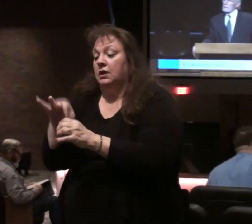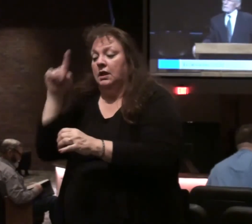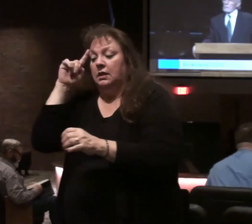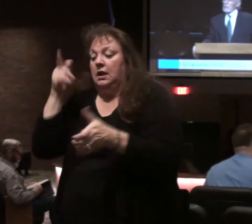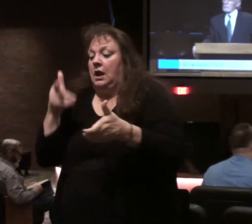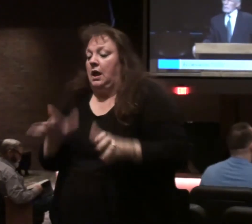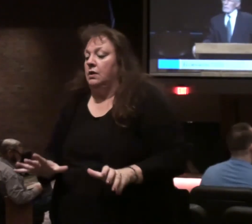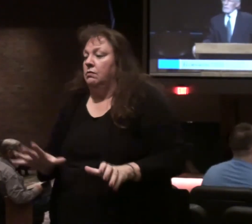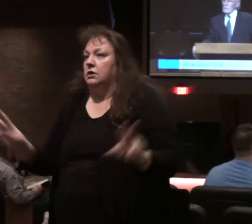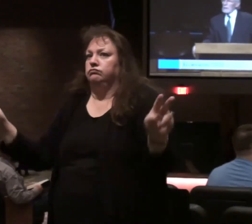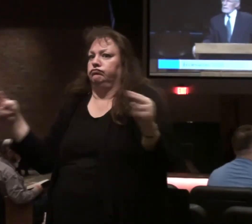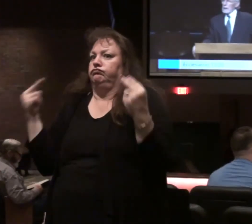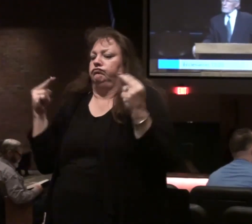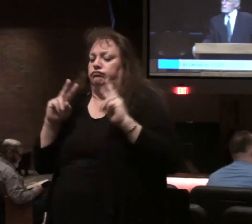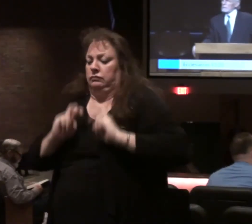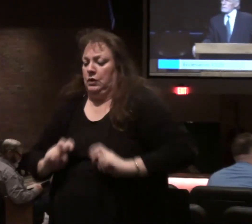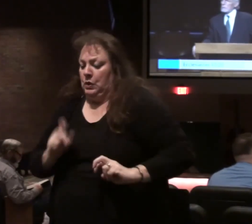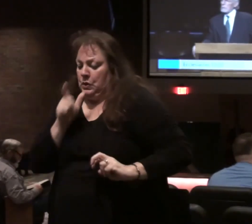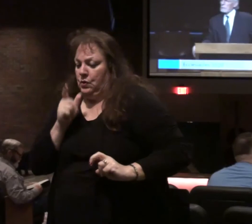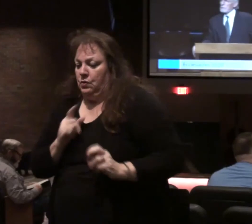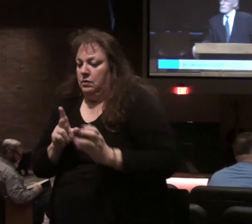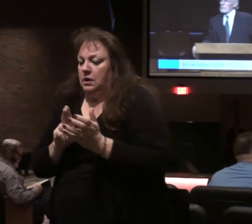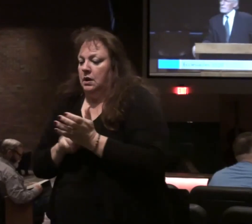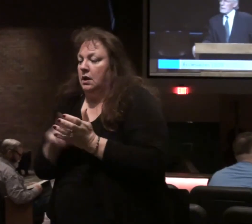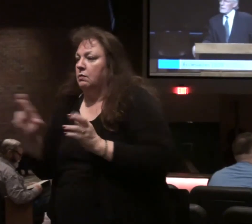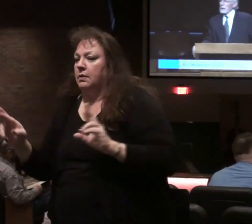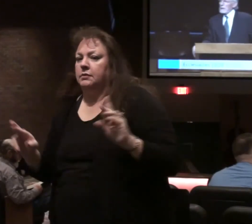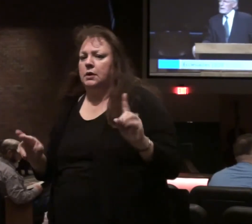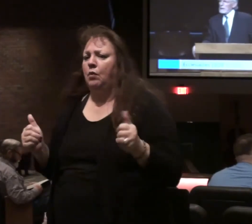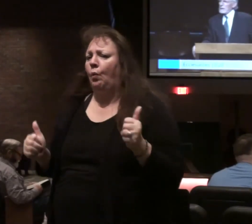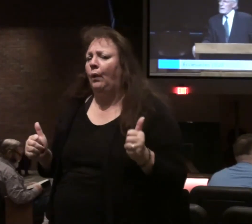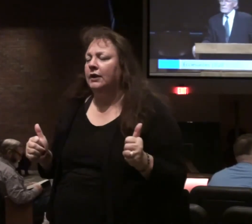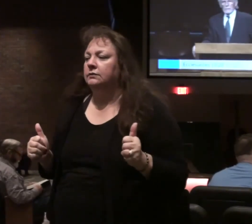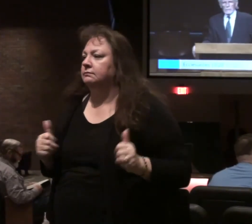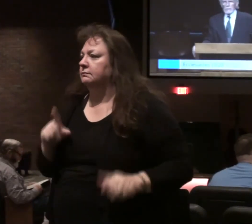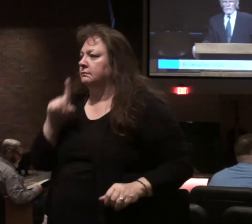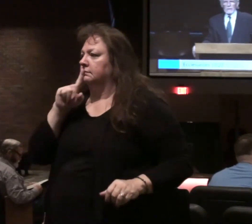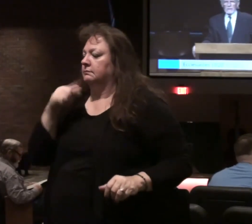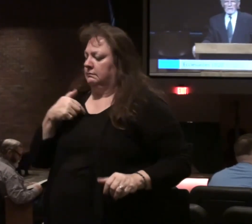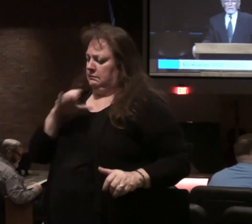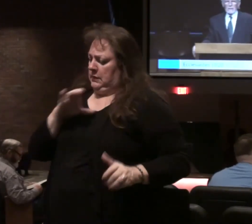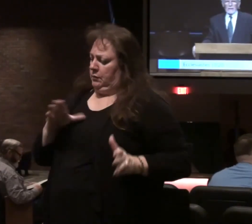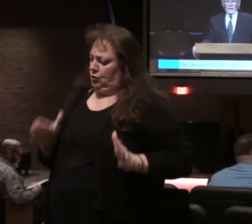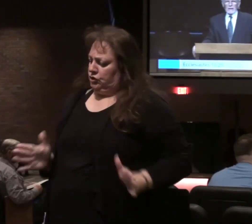I don't want them to be able to look and see that I register as a Republican or a Democrat. I'm a Christian.